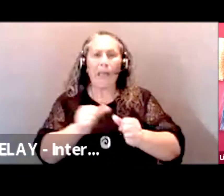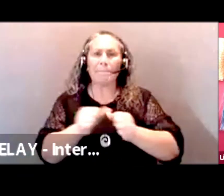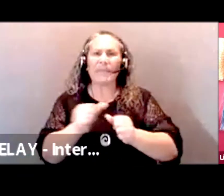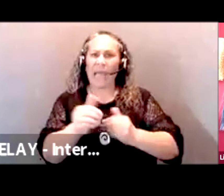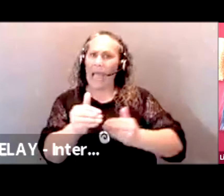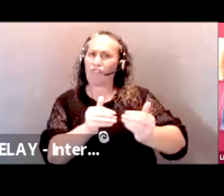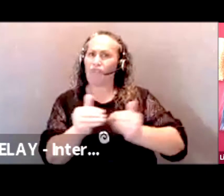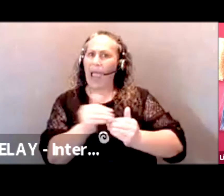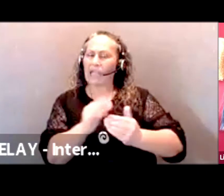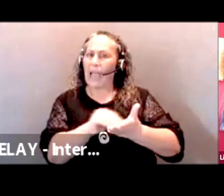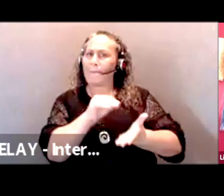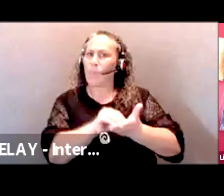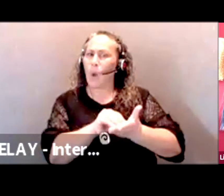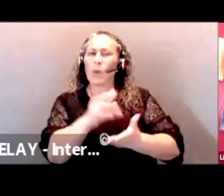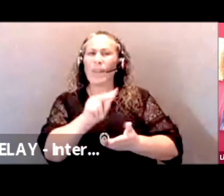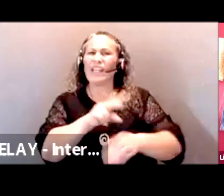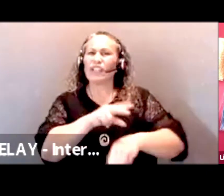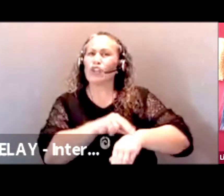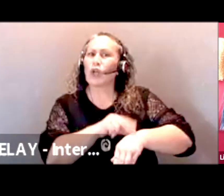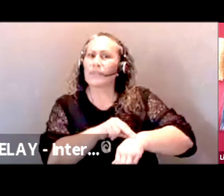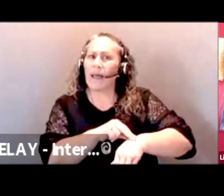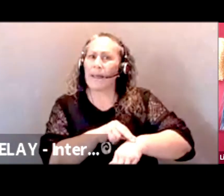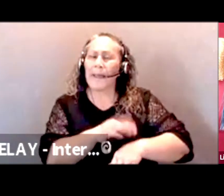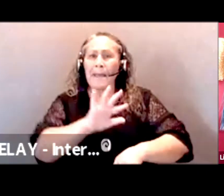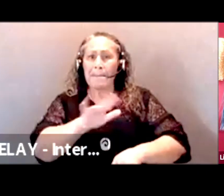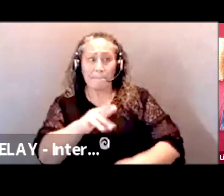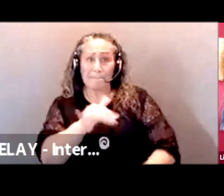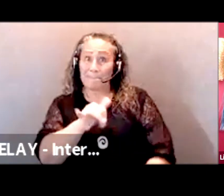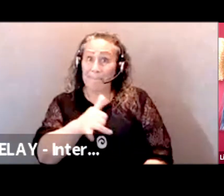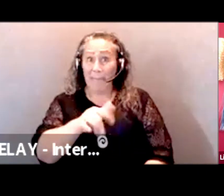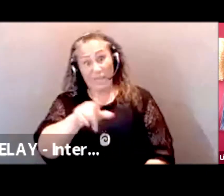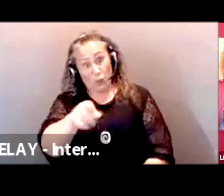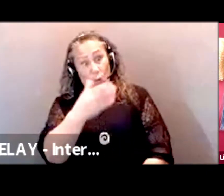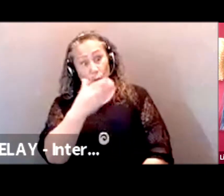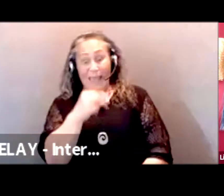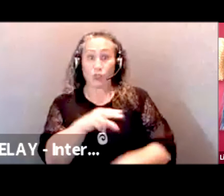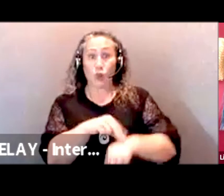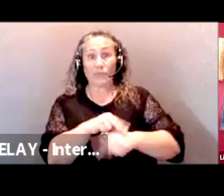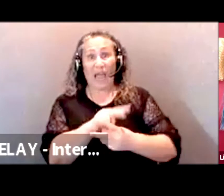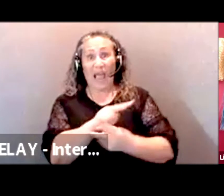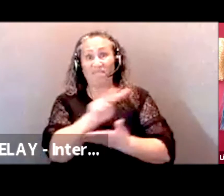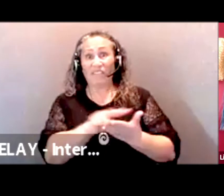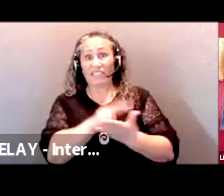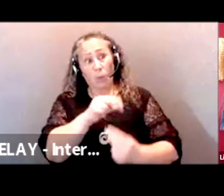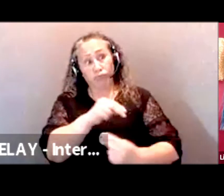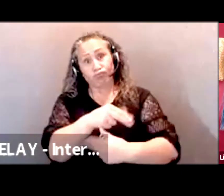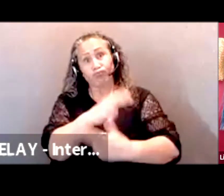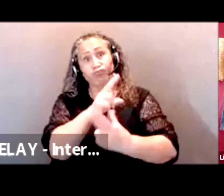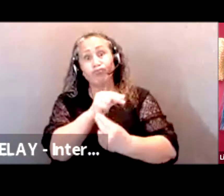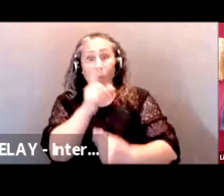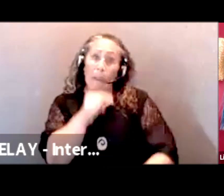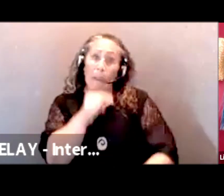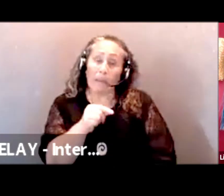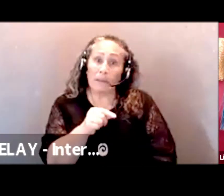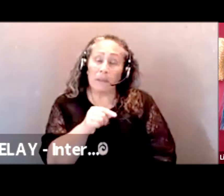Maybe they can do it by video. That's another thing I thought. Maybe by video is actually better because you can use, I don't know if you